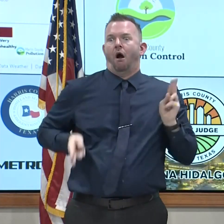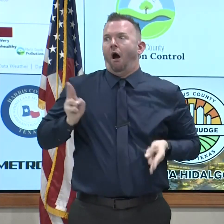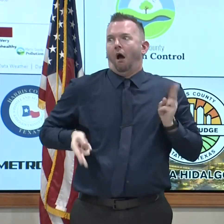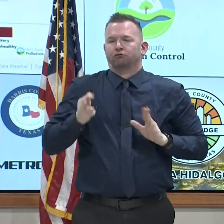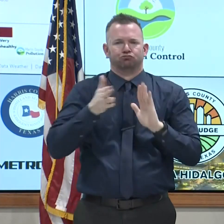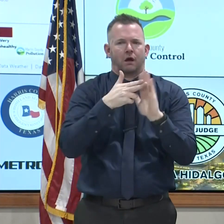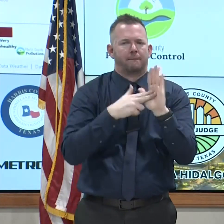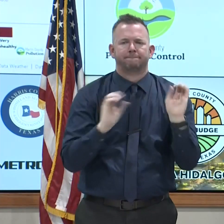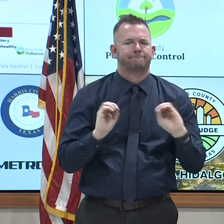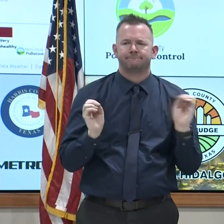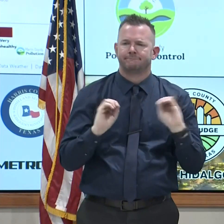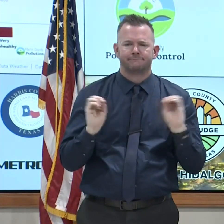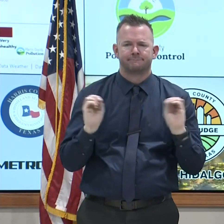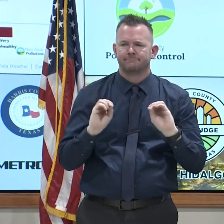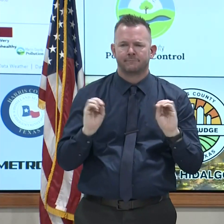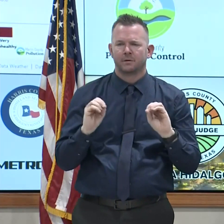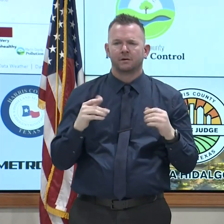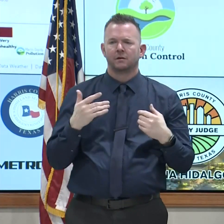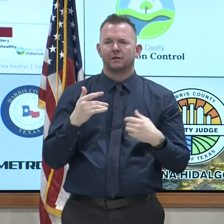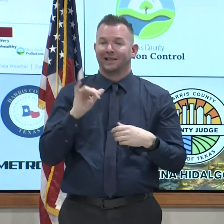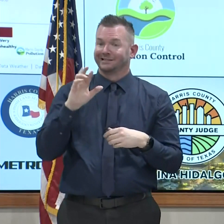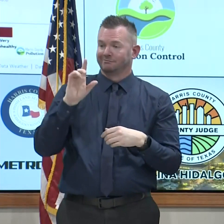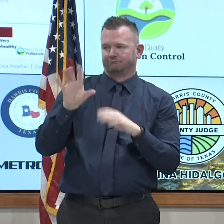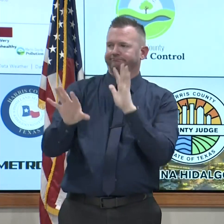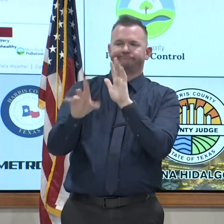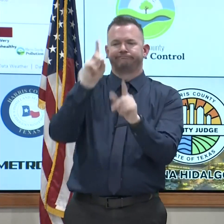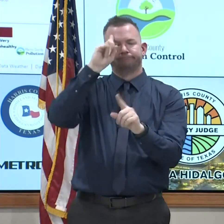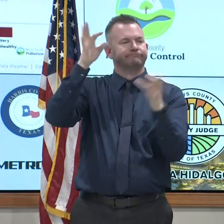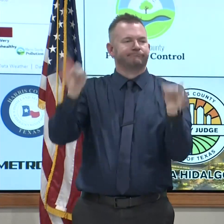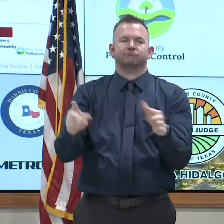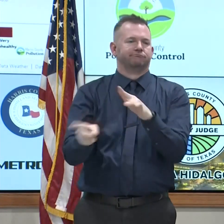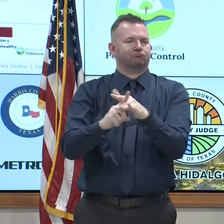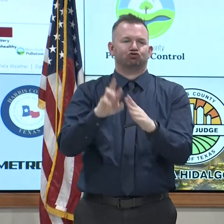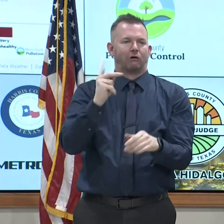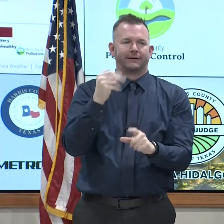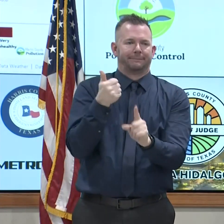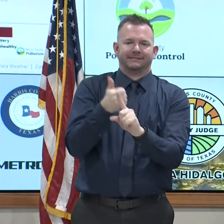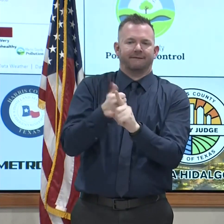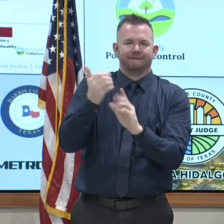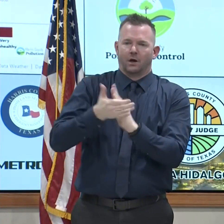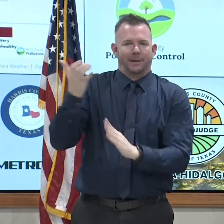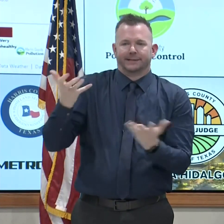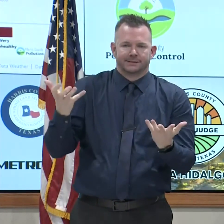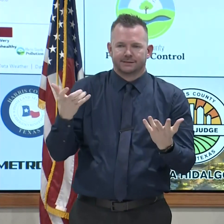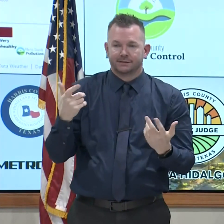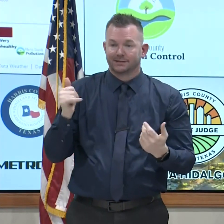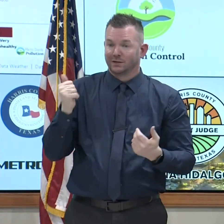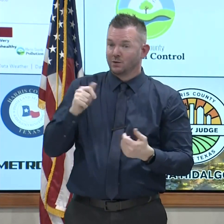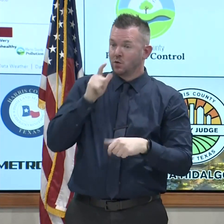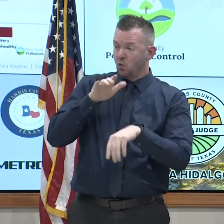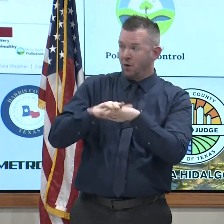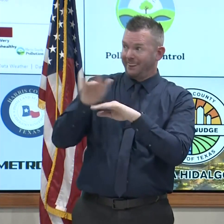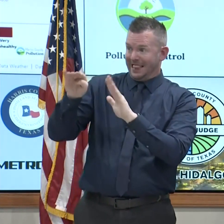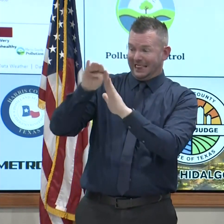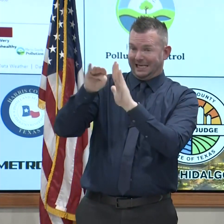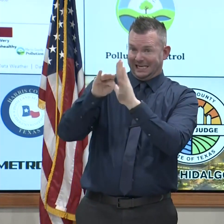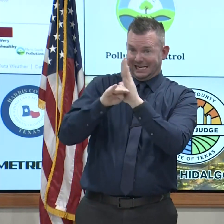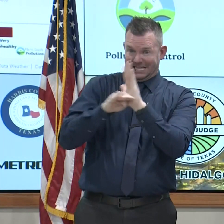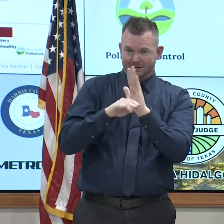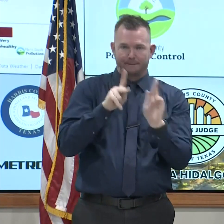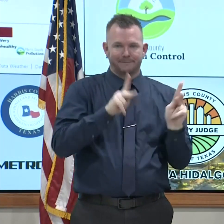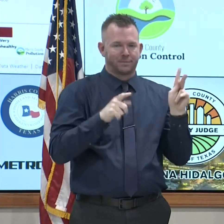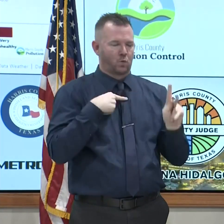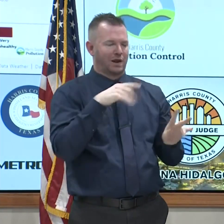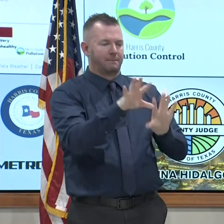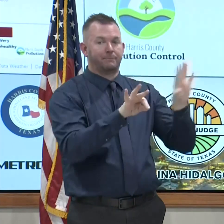every time we receive a vaccine shipment, we'll pull out of that pool of applicants randomly,